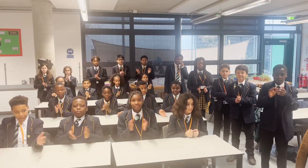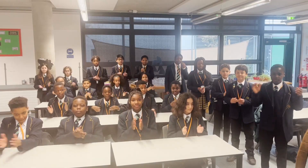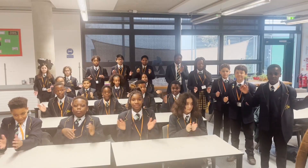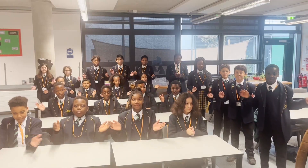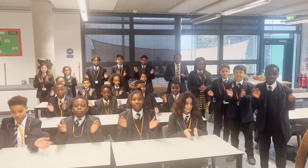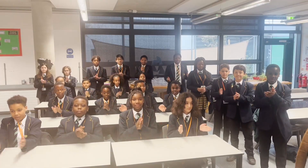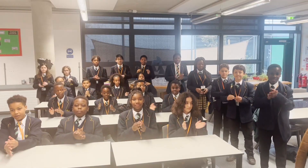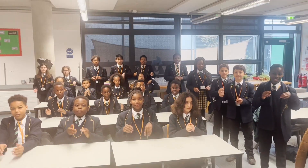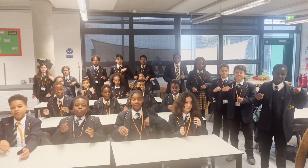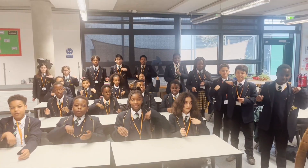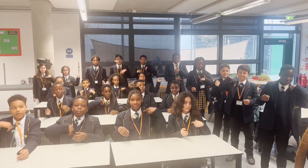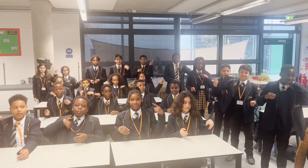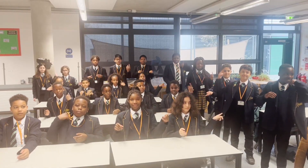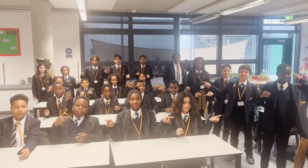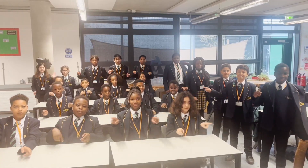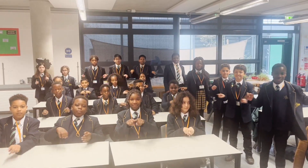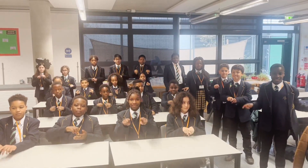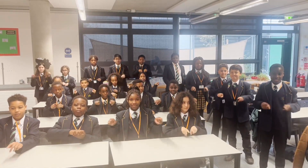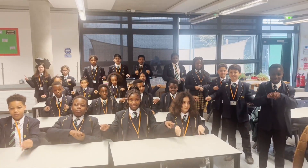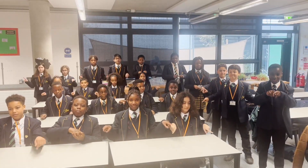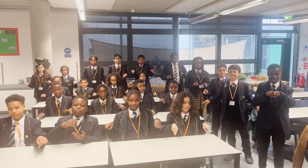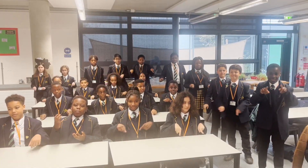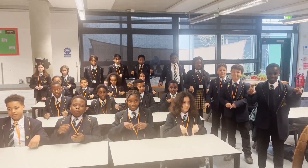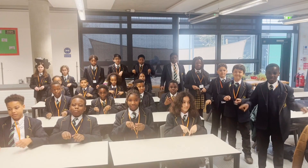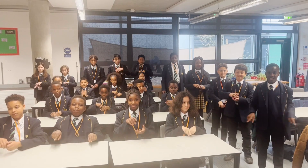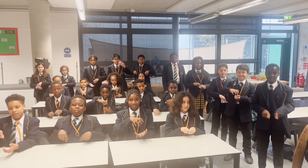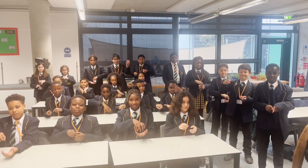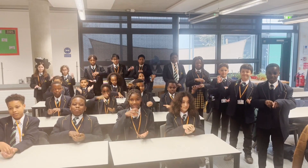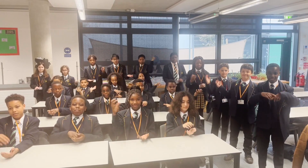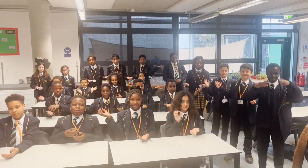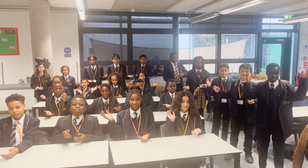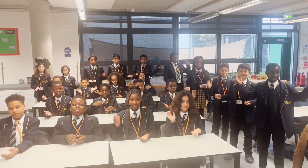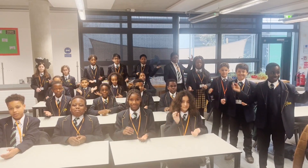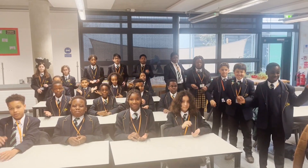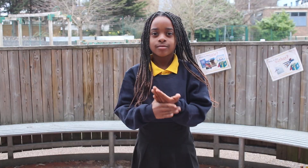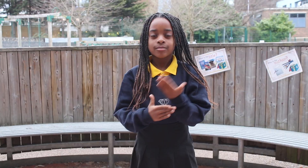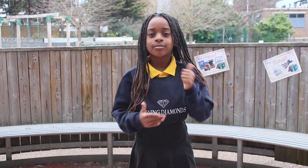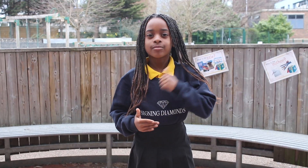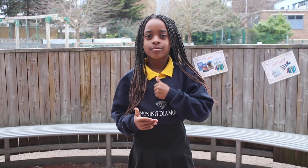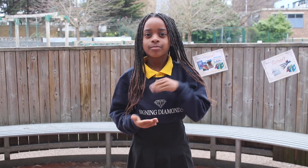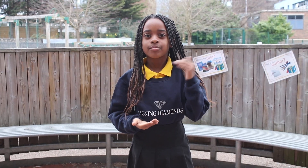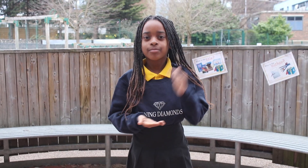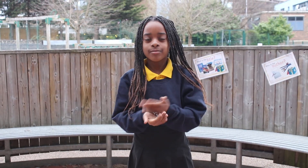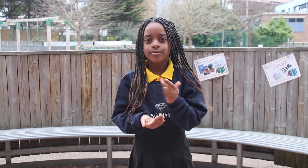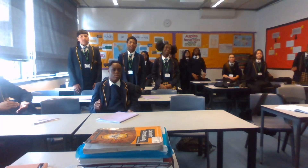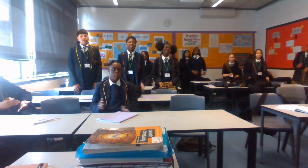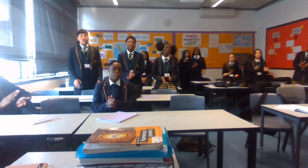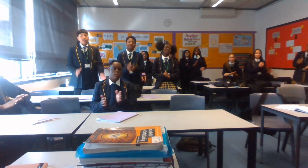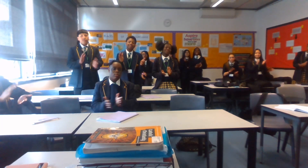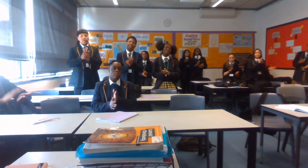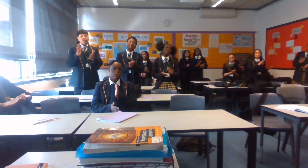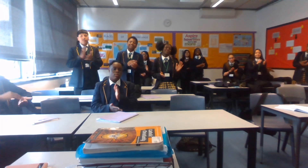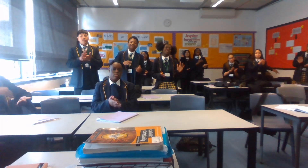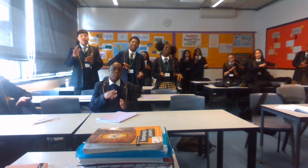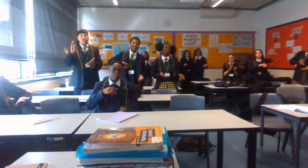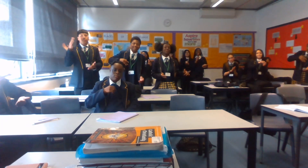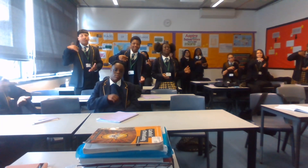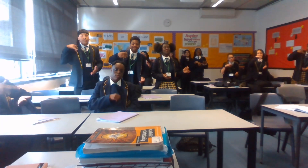Because I'm happy. Clap along if you feel like a room without a roof. Because I'm happy. Clap along to me if you